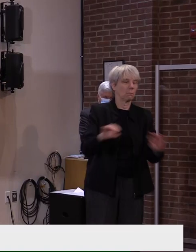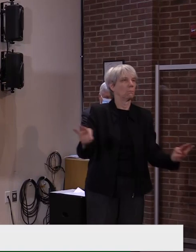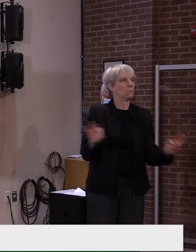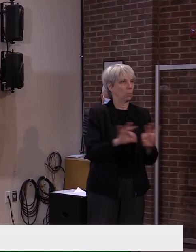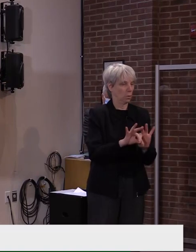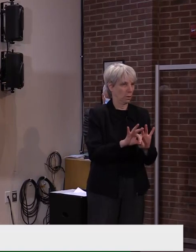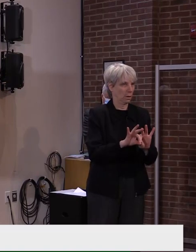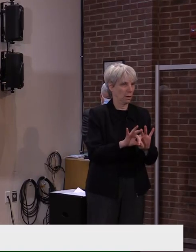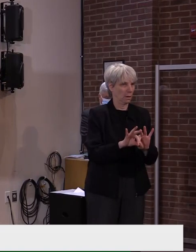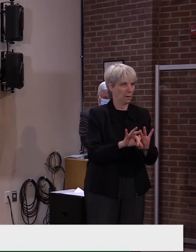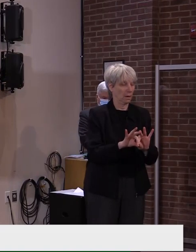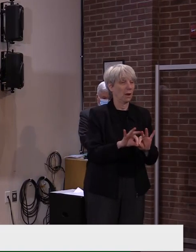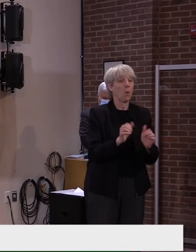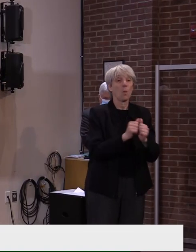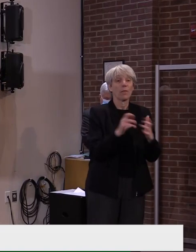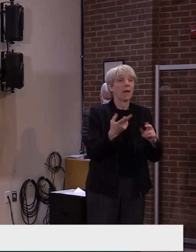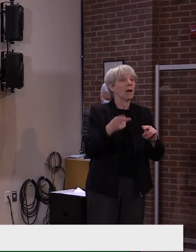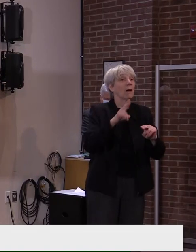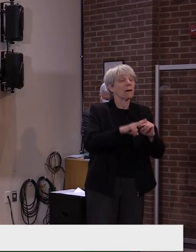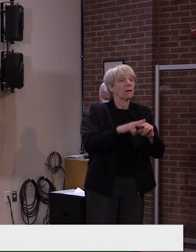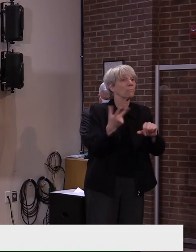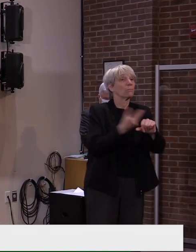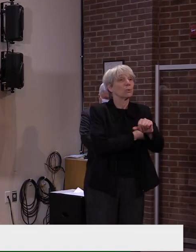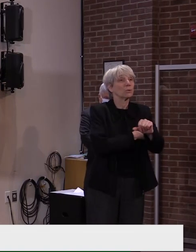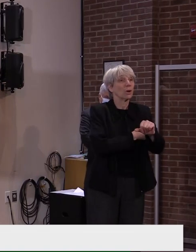protecting others until you get that booster shot.